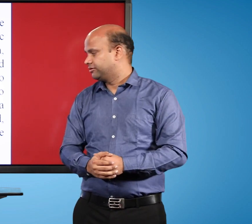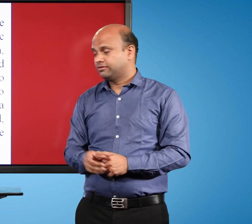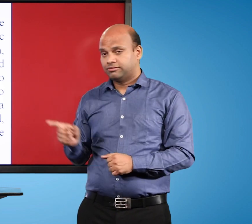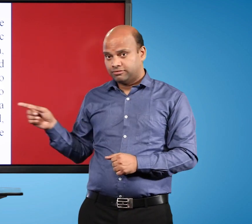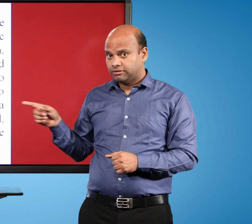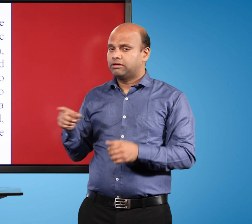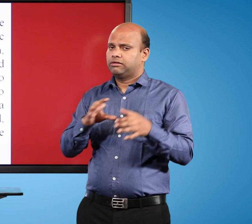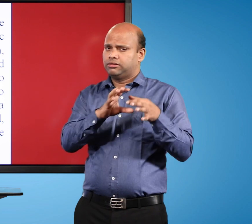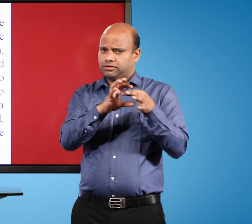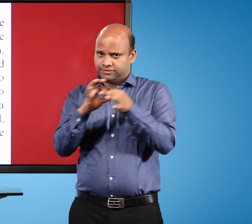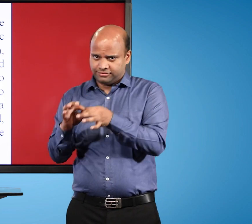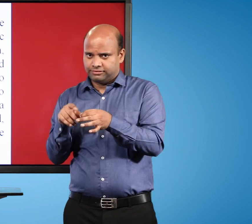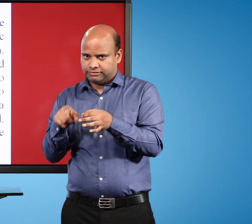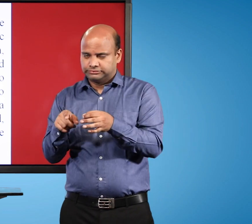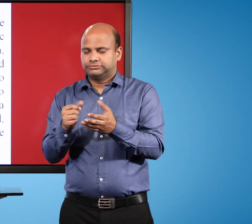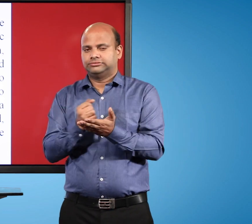Let us try them on a number line.